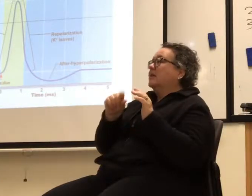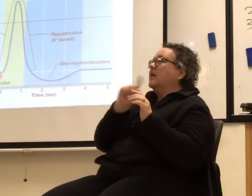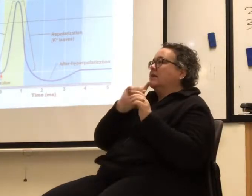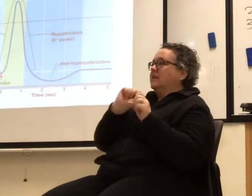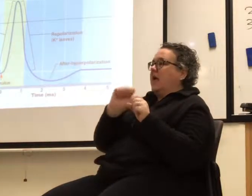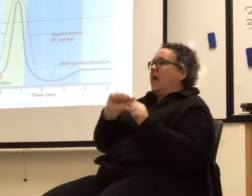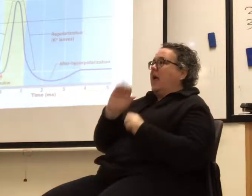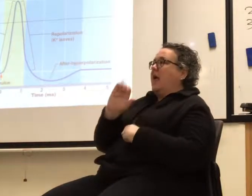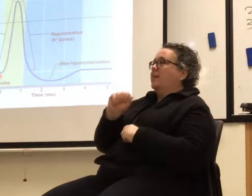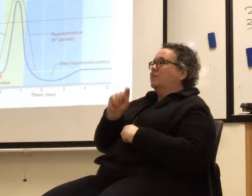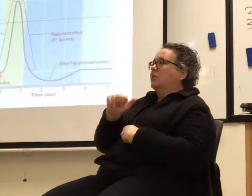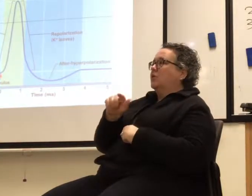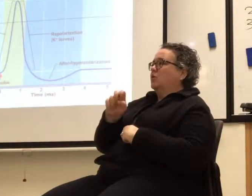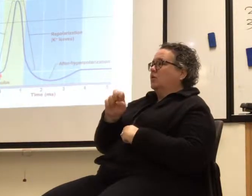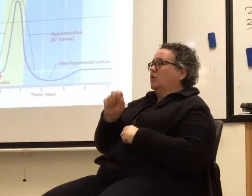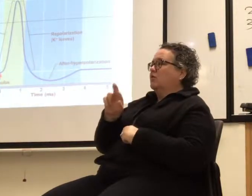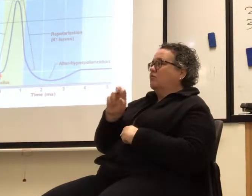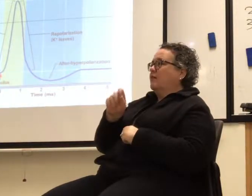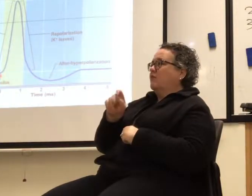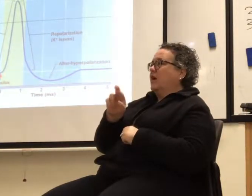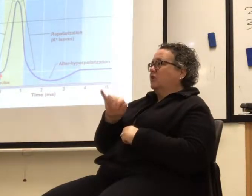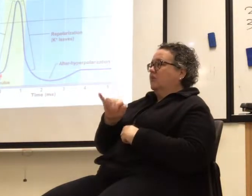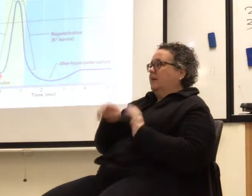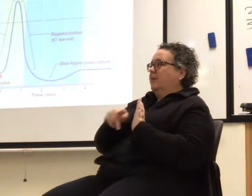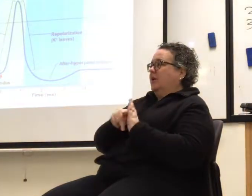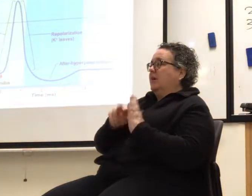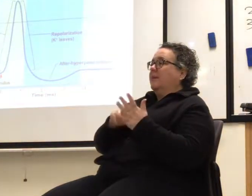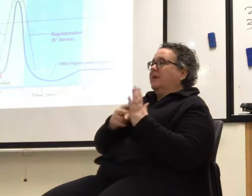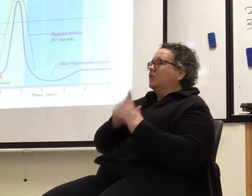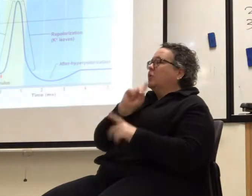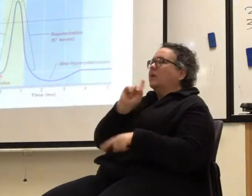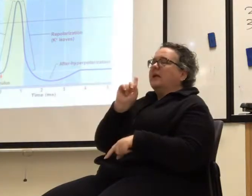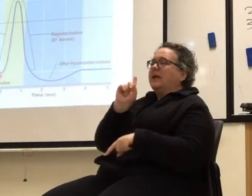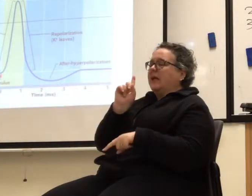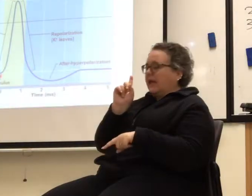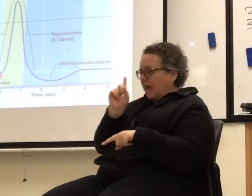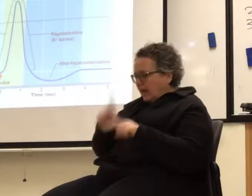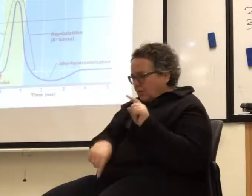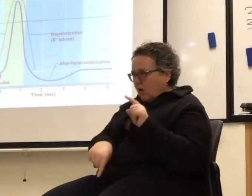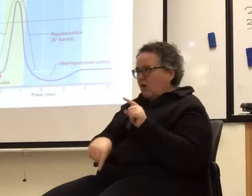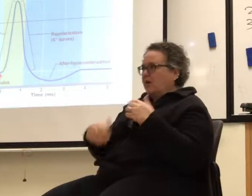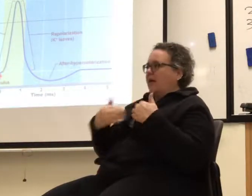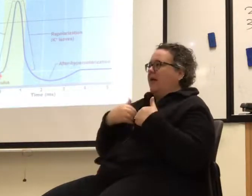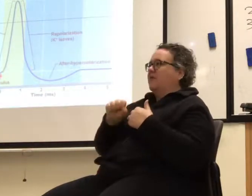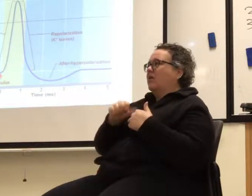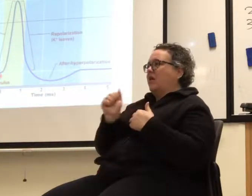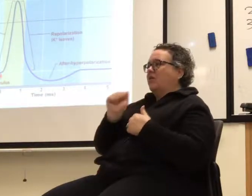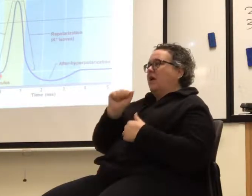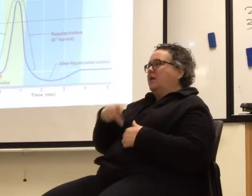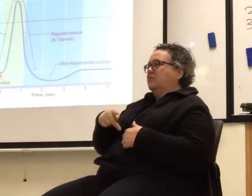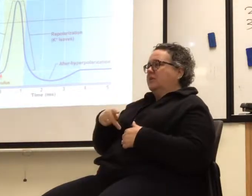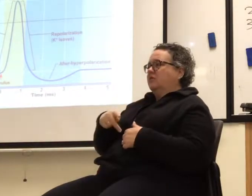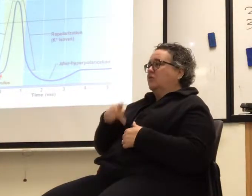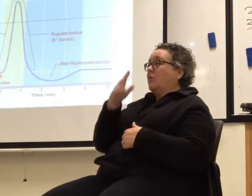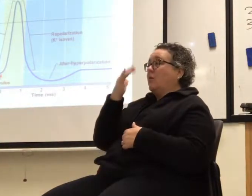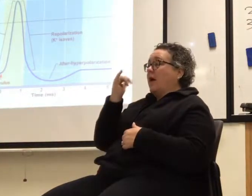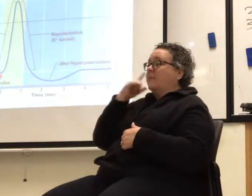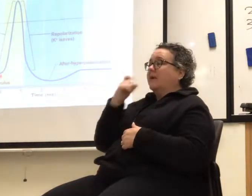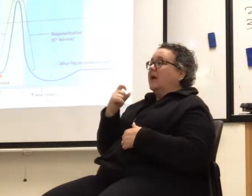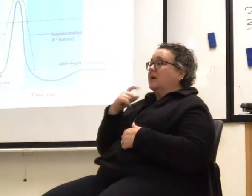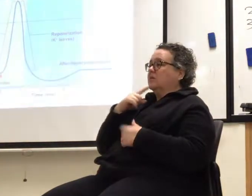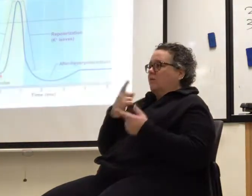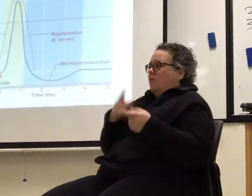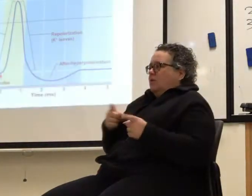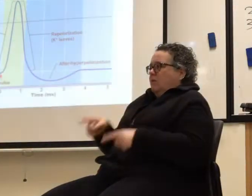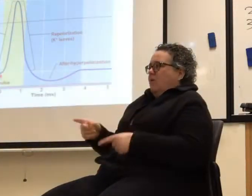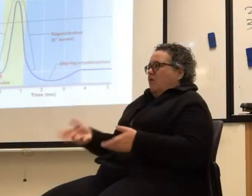absolute refractory period. You absolutely cannot get another action potential, simply because one is